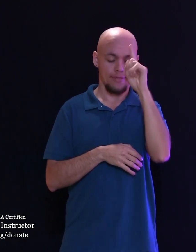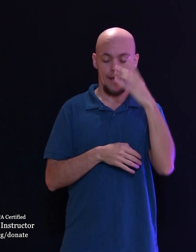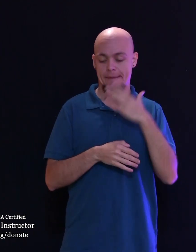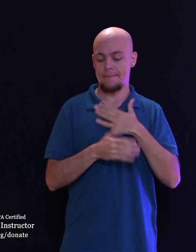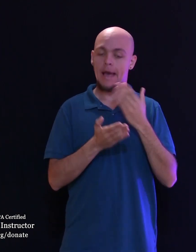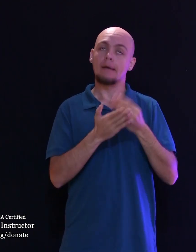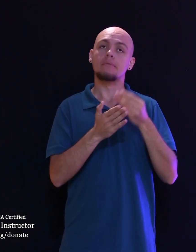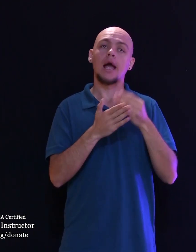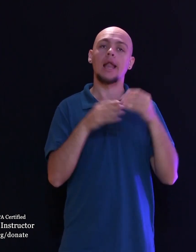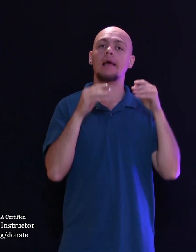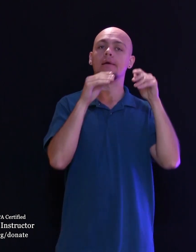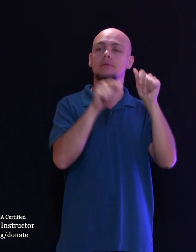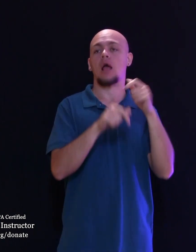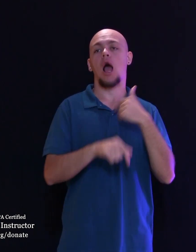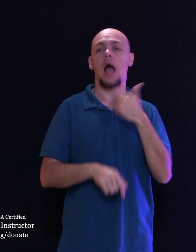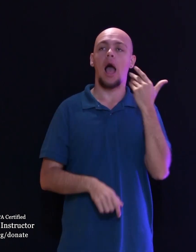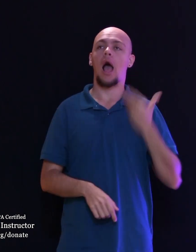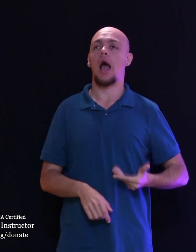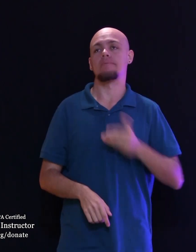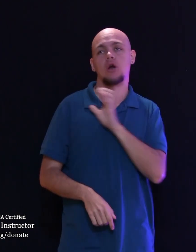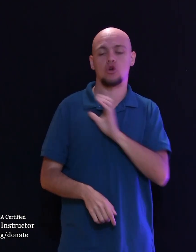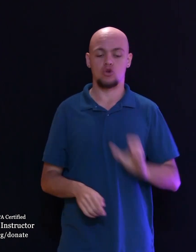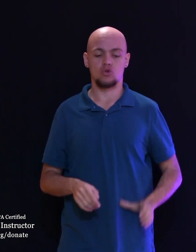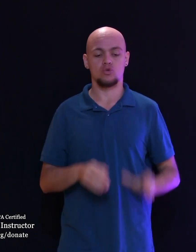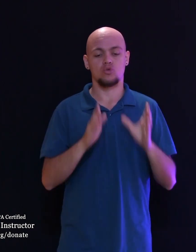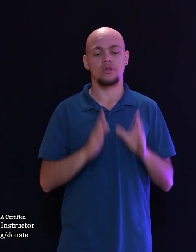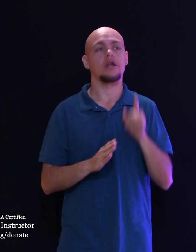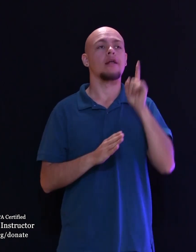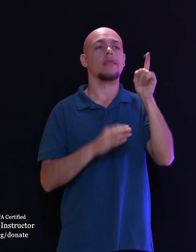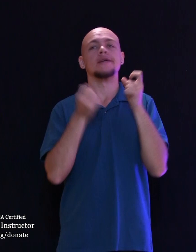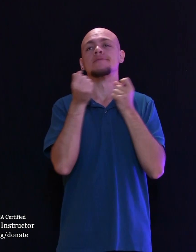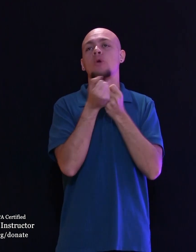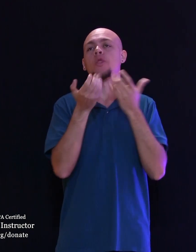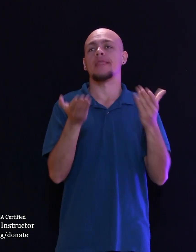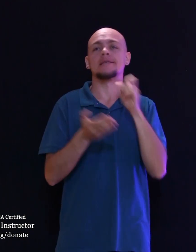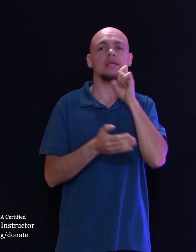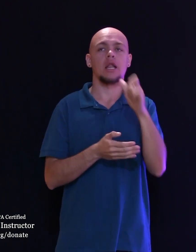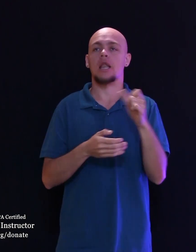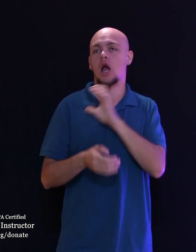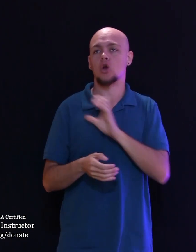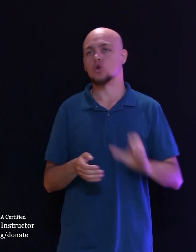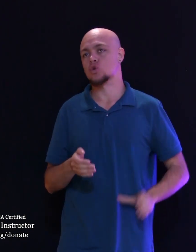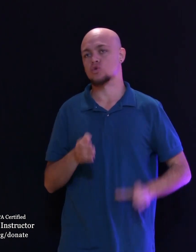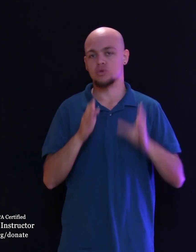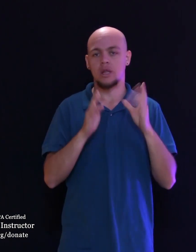and they support things that are not Christian. I don't support this president. I don't support that president.